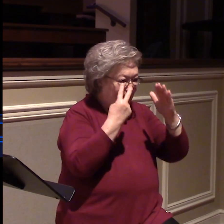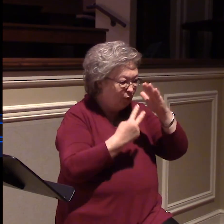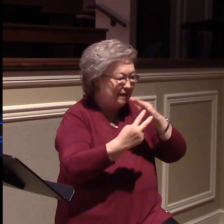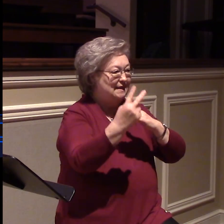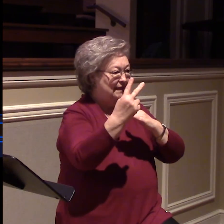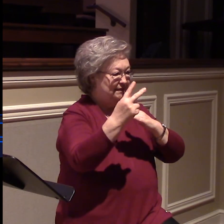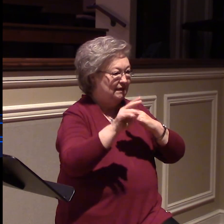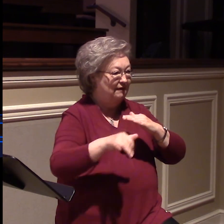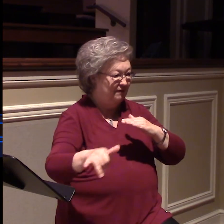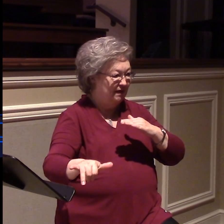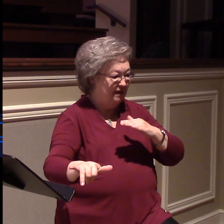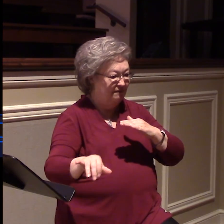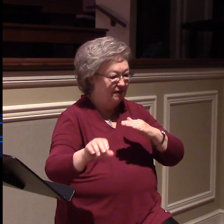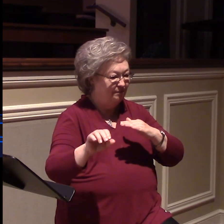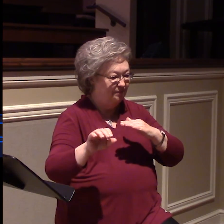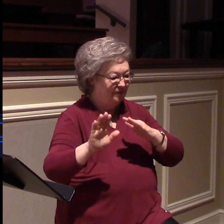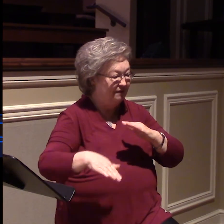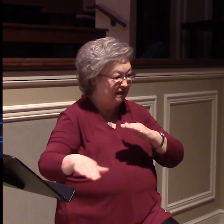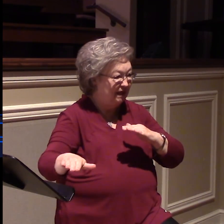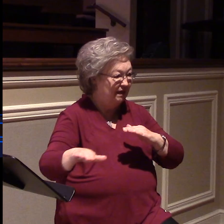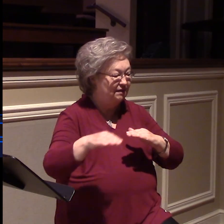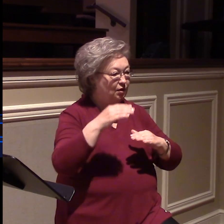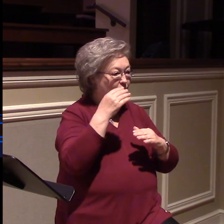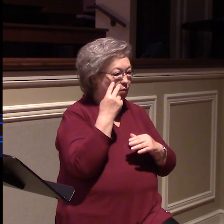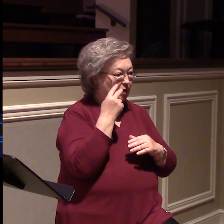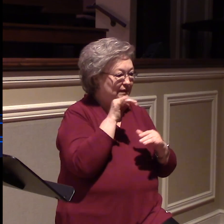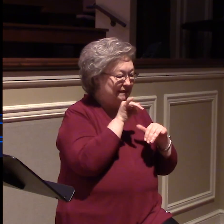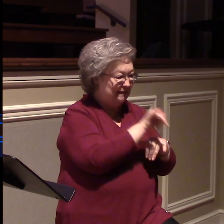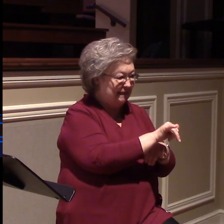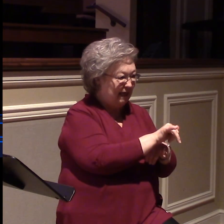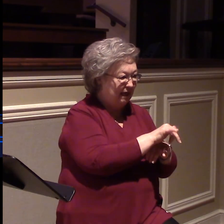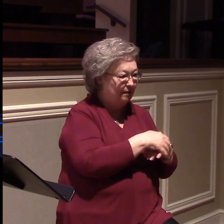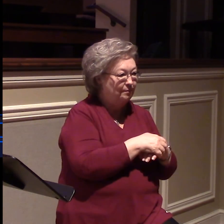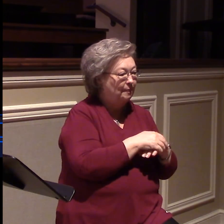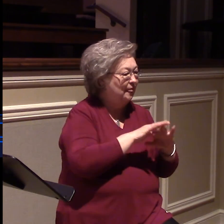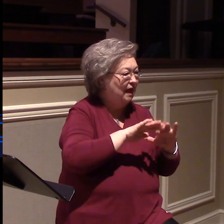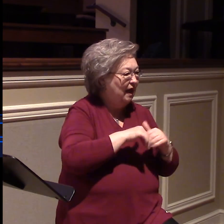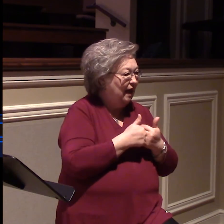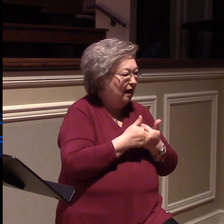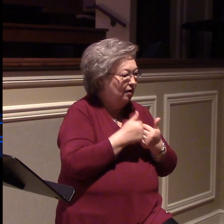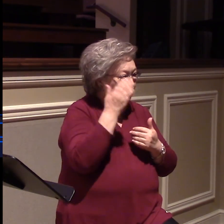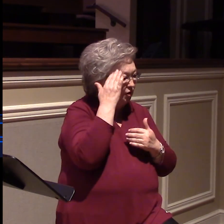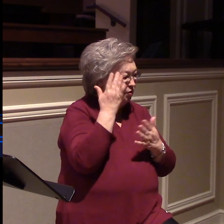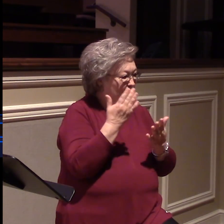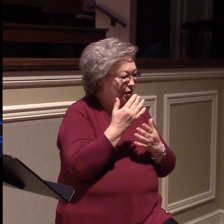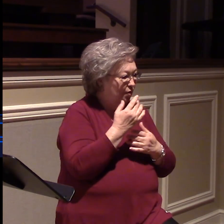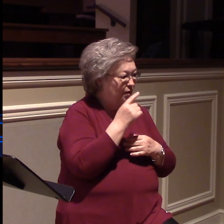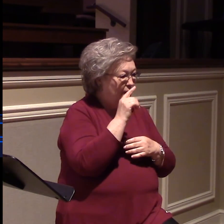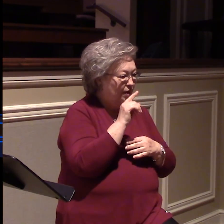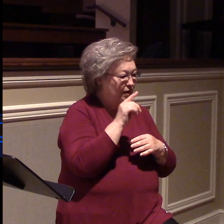predictor? It wasn't a whiz-bang pastor. It wasn't awesome programming. The number one